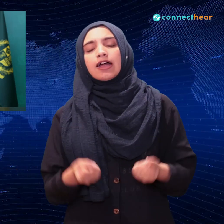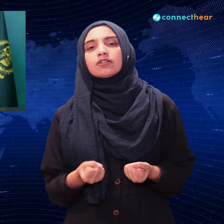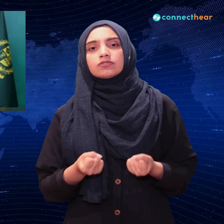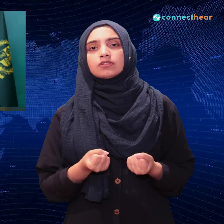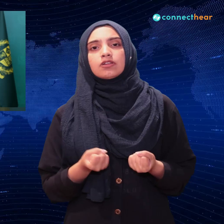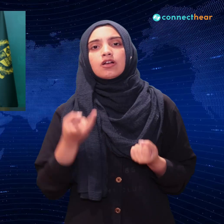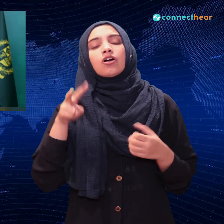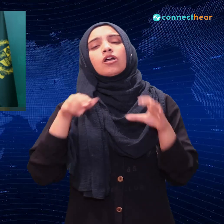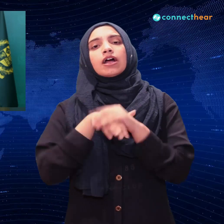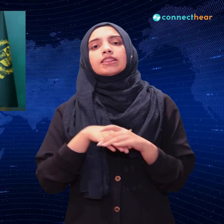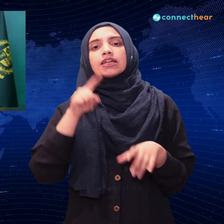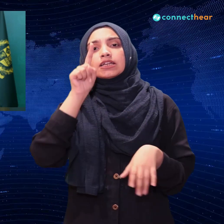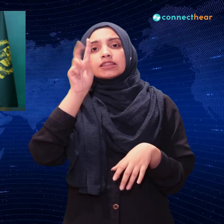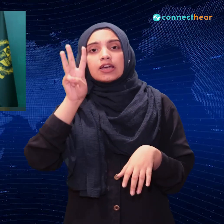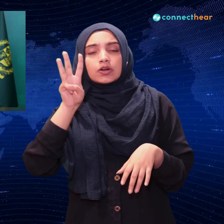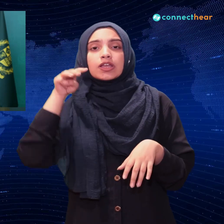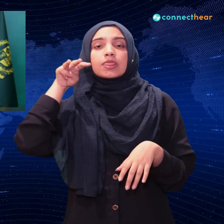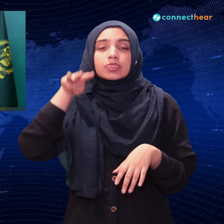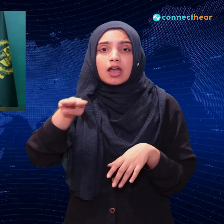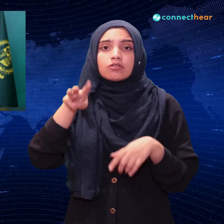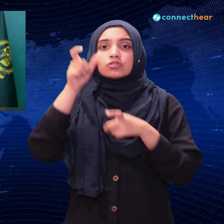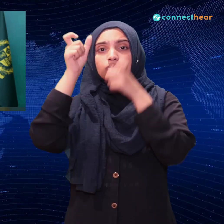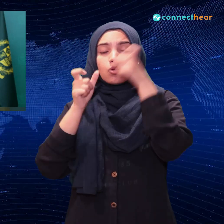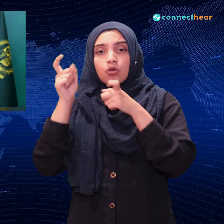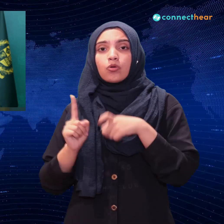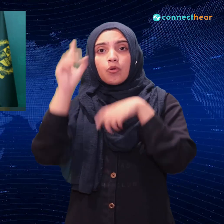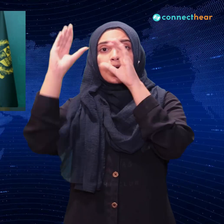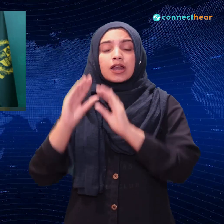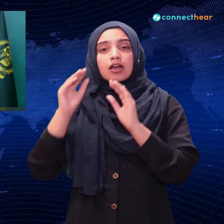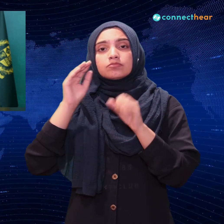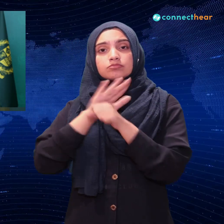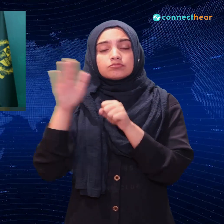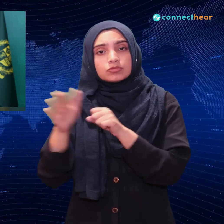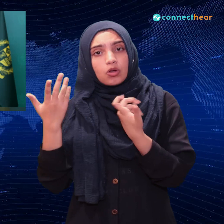abducted 13,000 young Kashmiris and tortured hundreds of them.